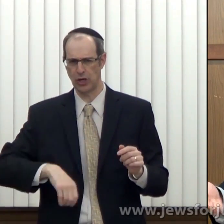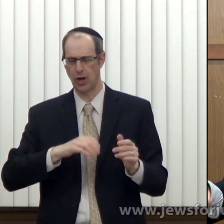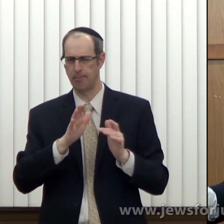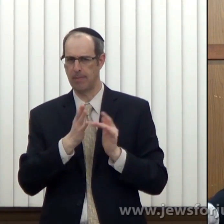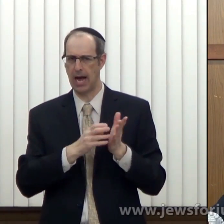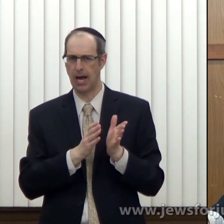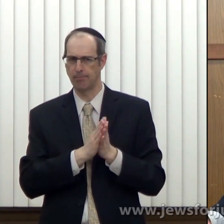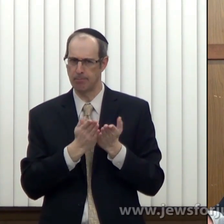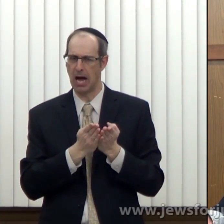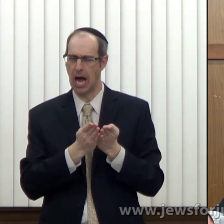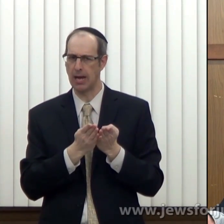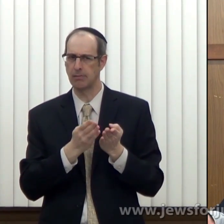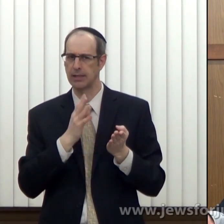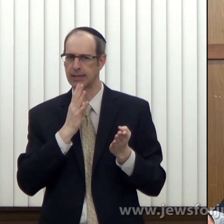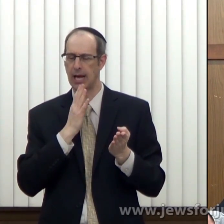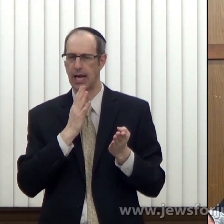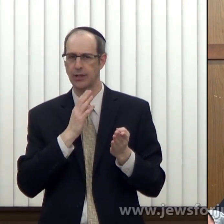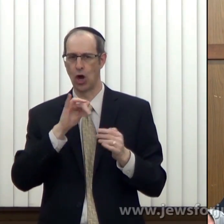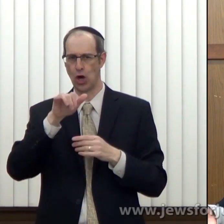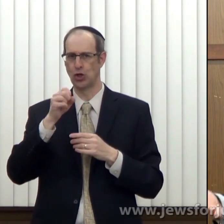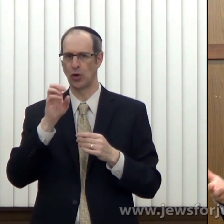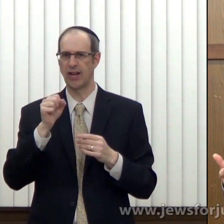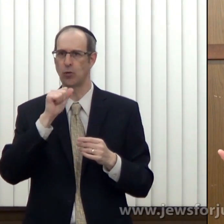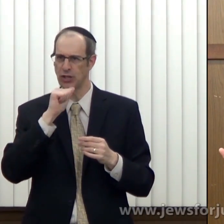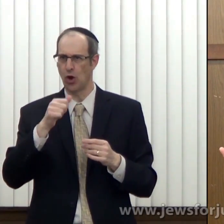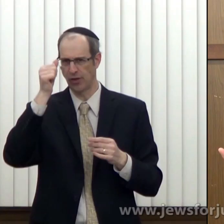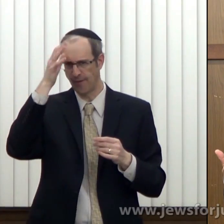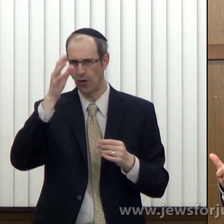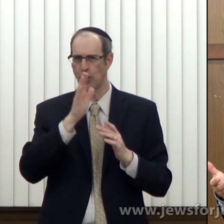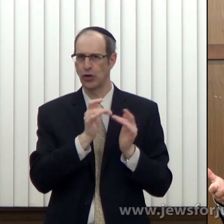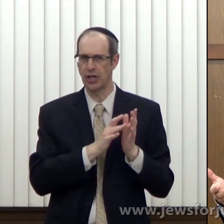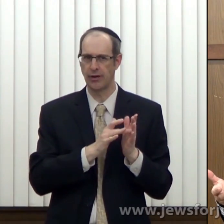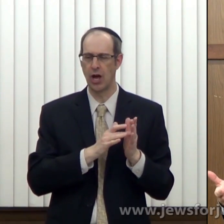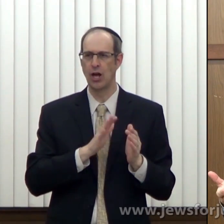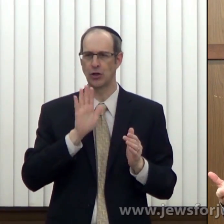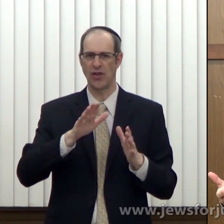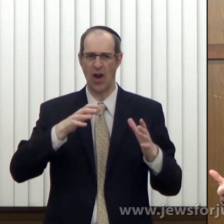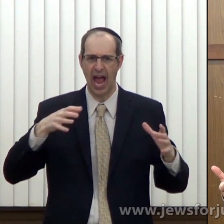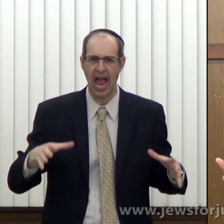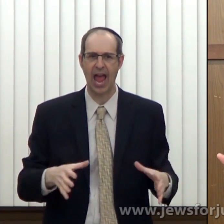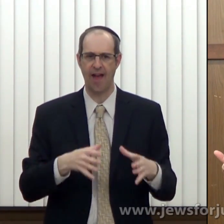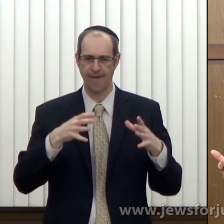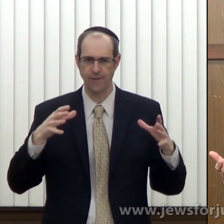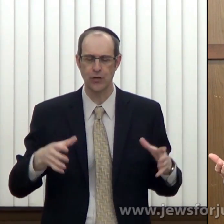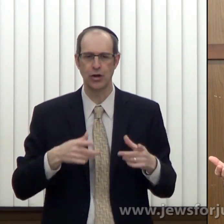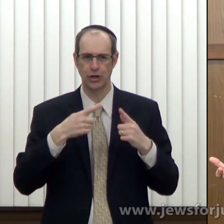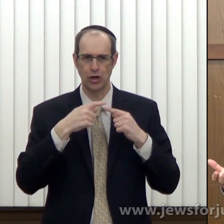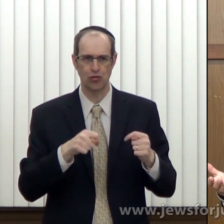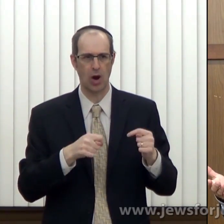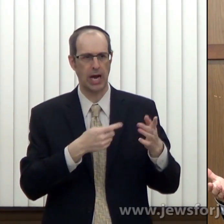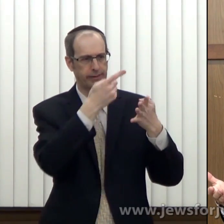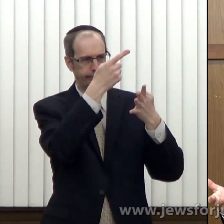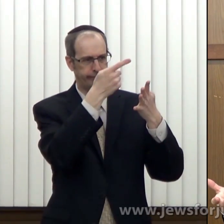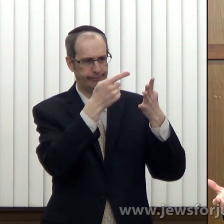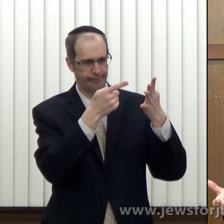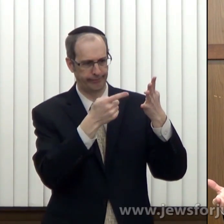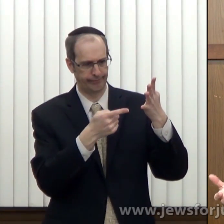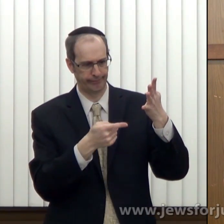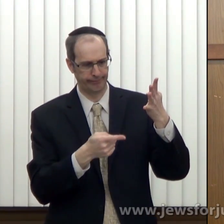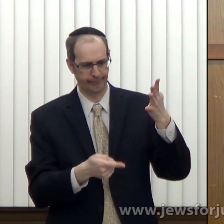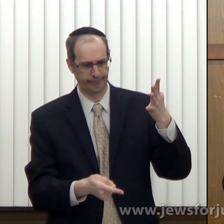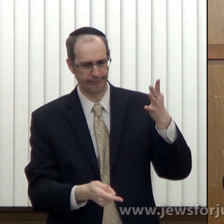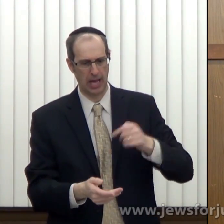Joseph, was not the father of Jesus. So all of their effort to try and trace Jesus back to King